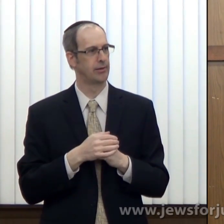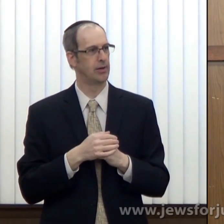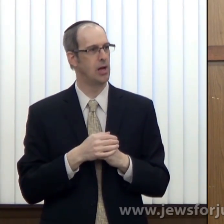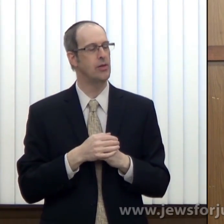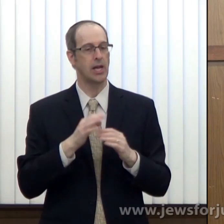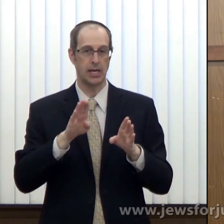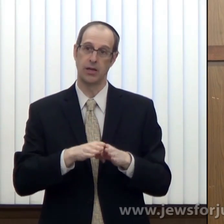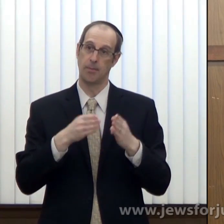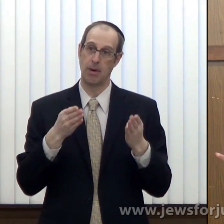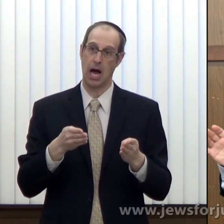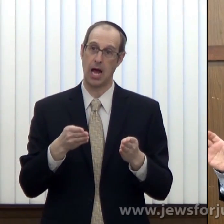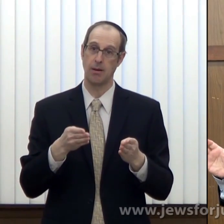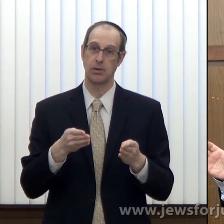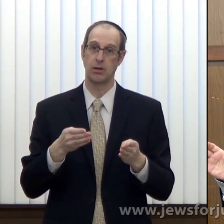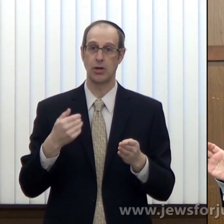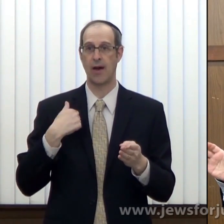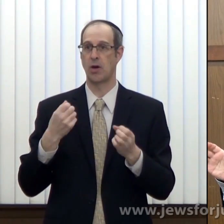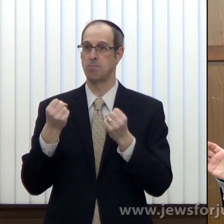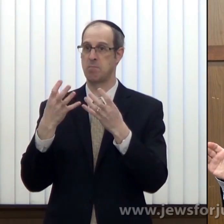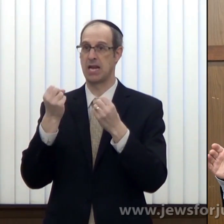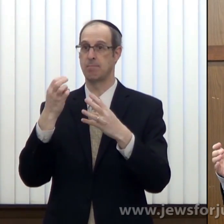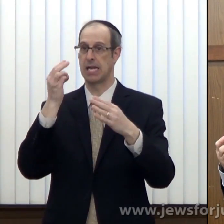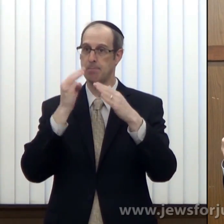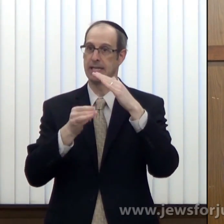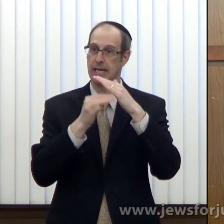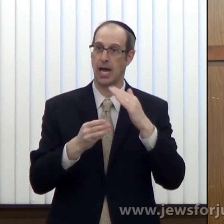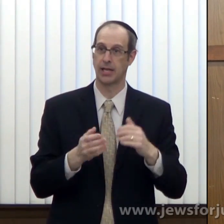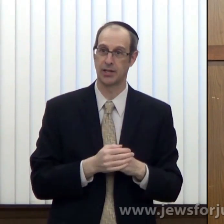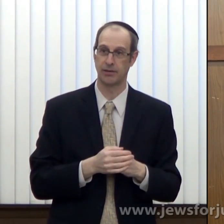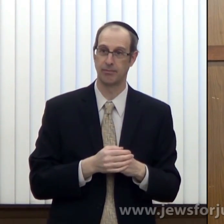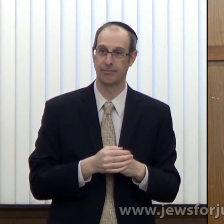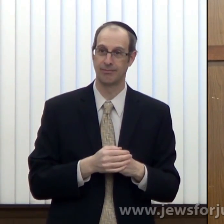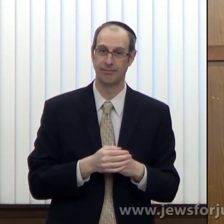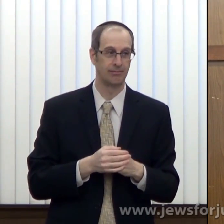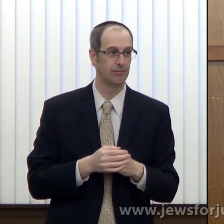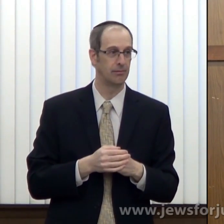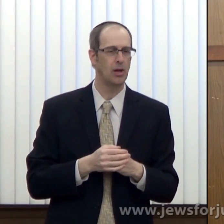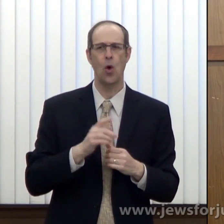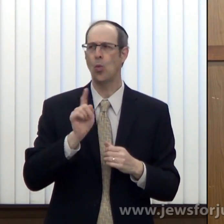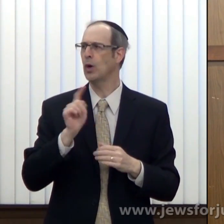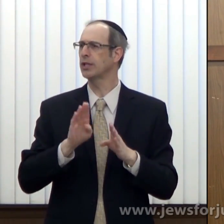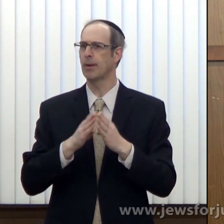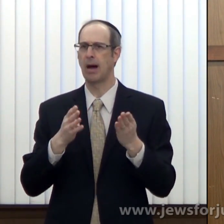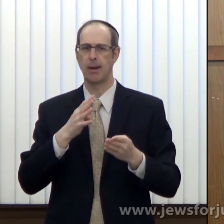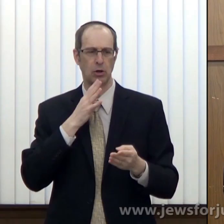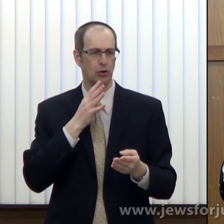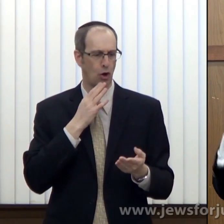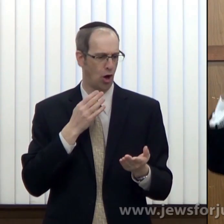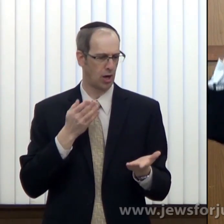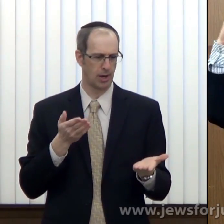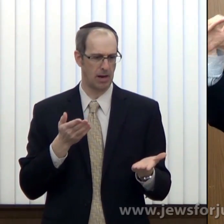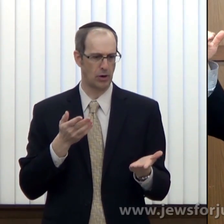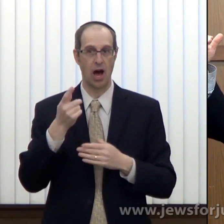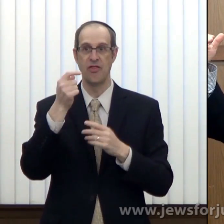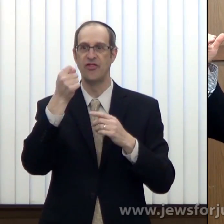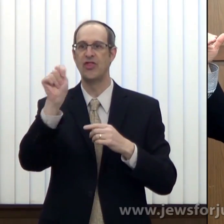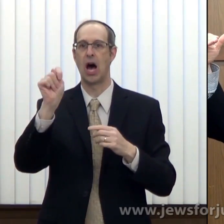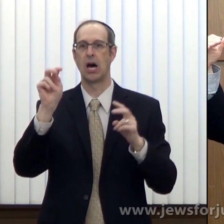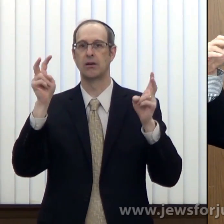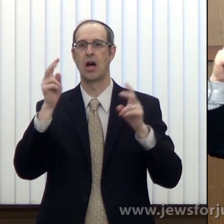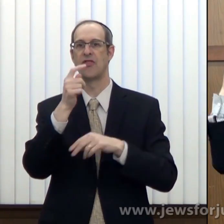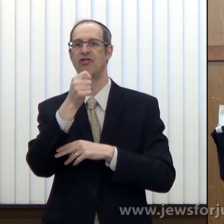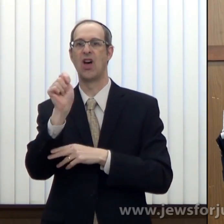in the Bible there are many messiahs, but where does the Bible speak about the